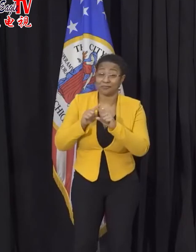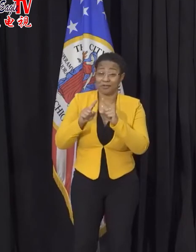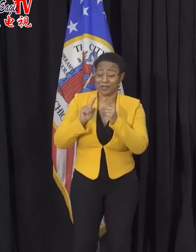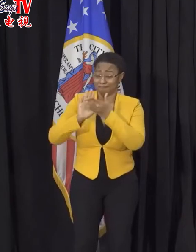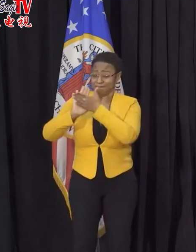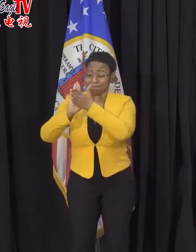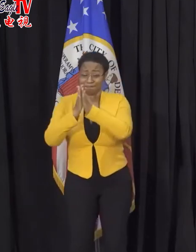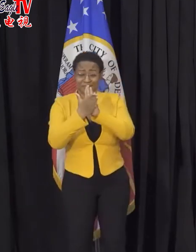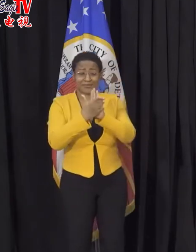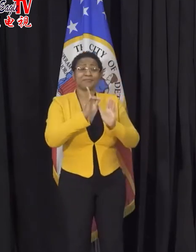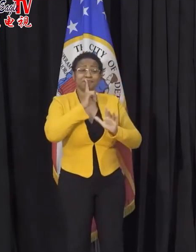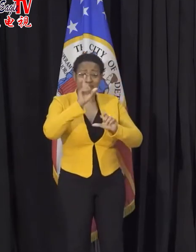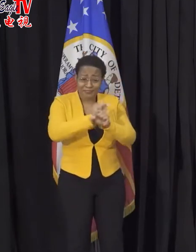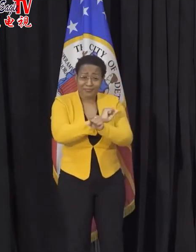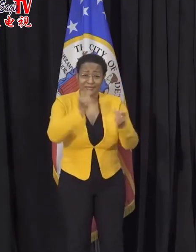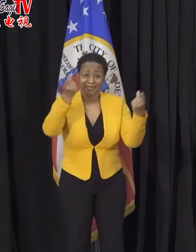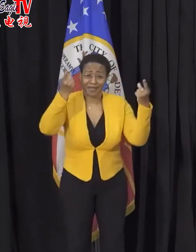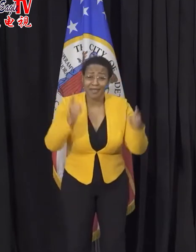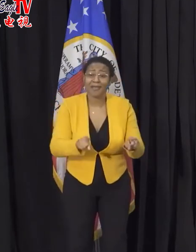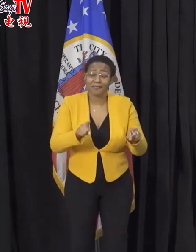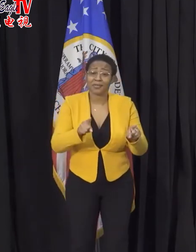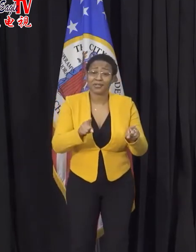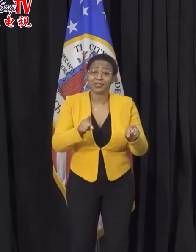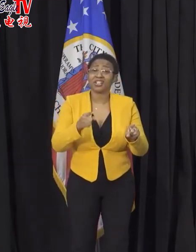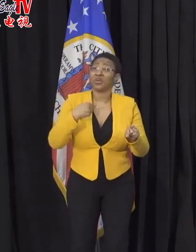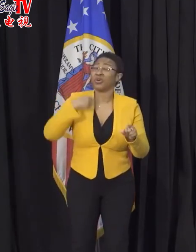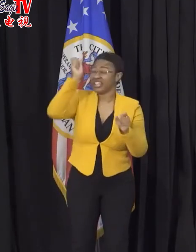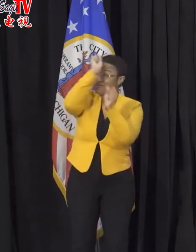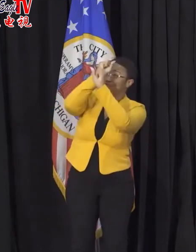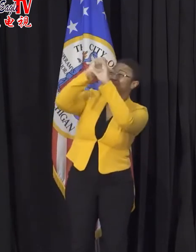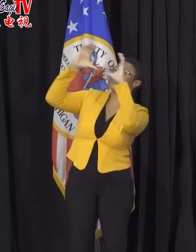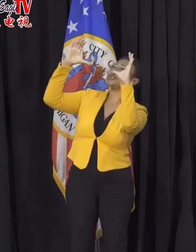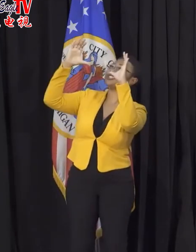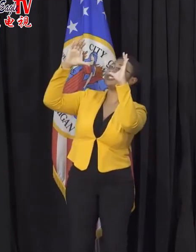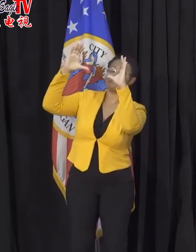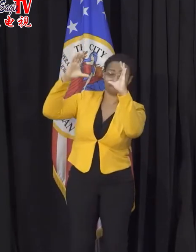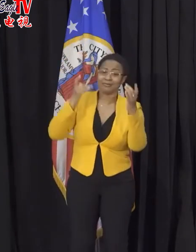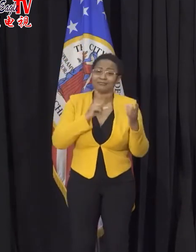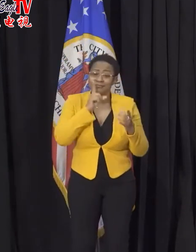reality. This truly is the stuff of which dreams are made.